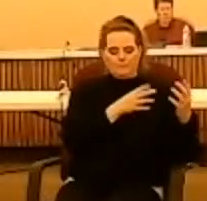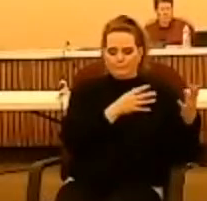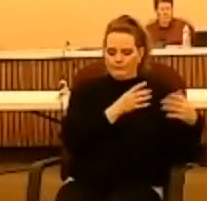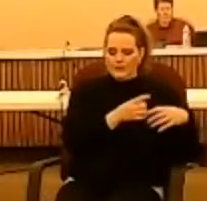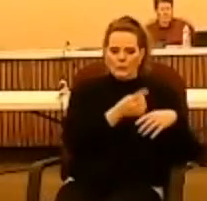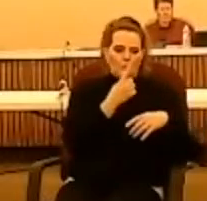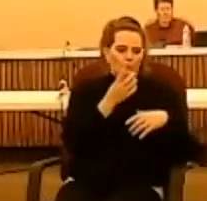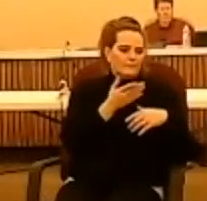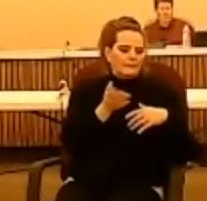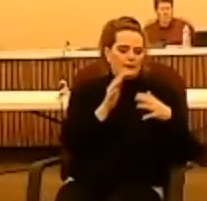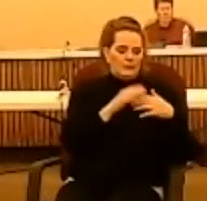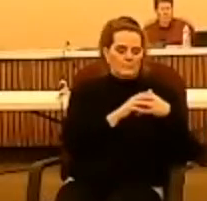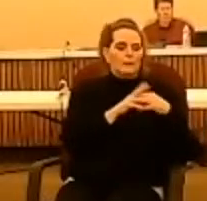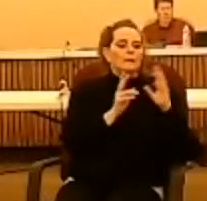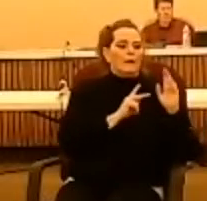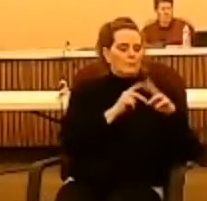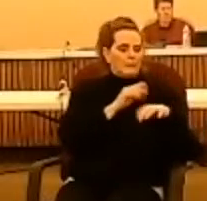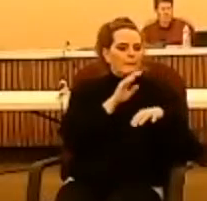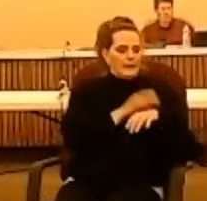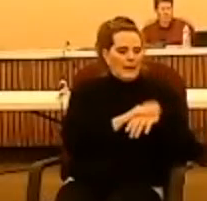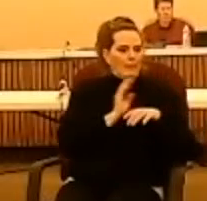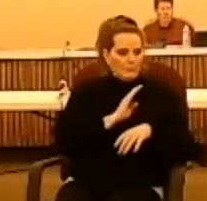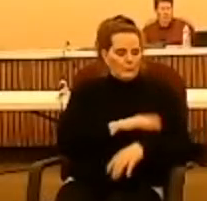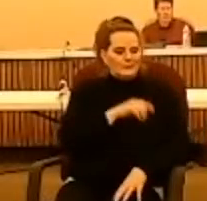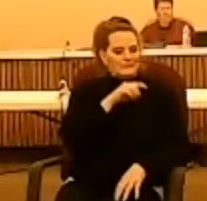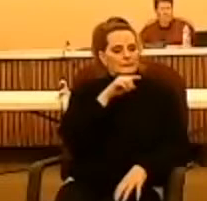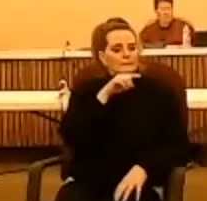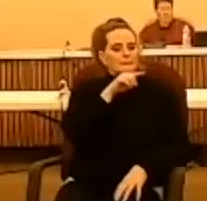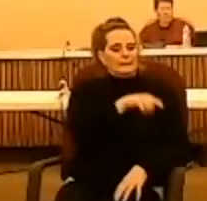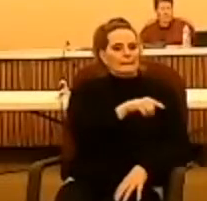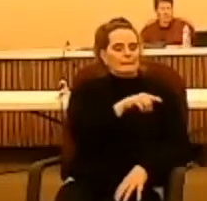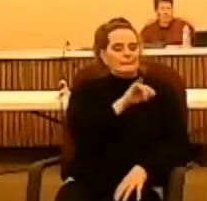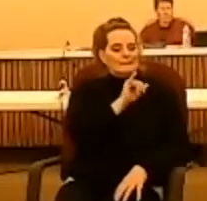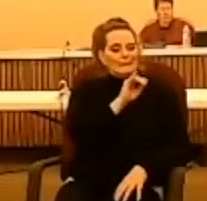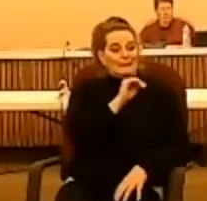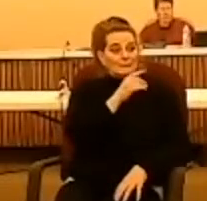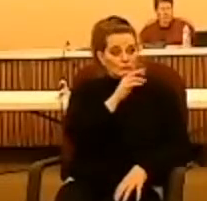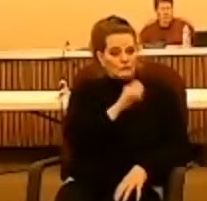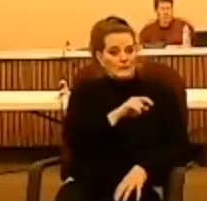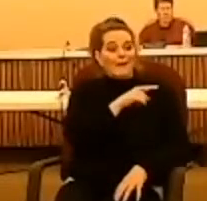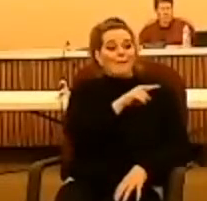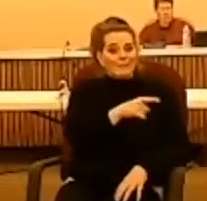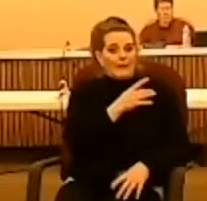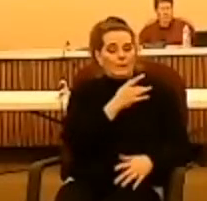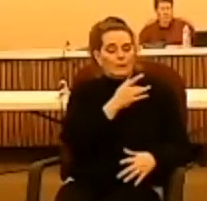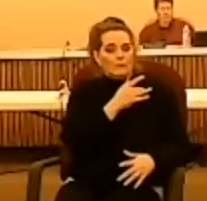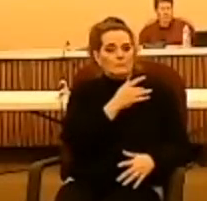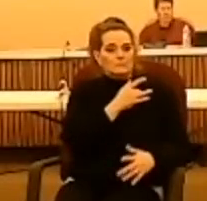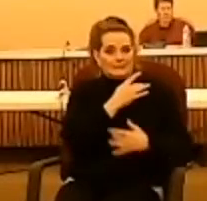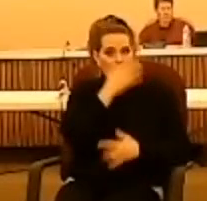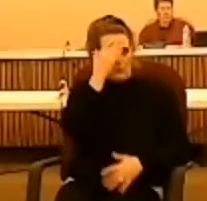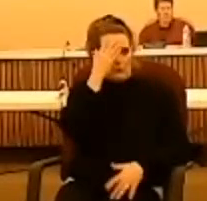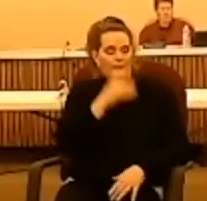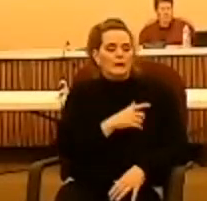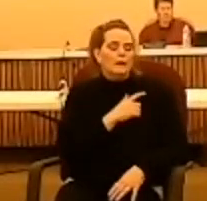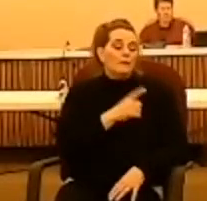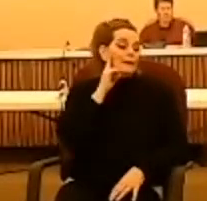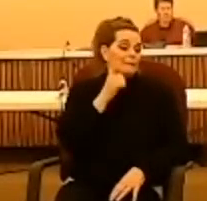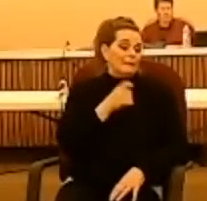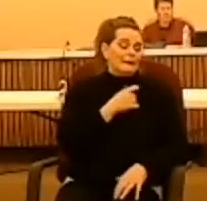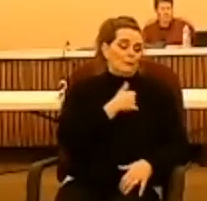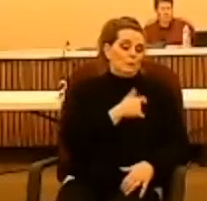the people on the board at Industry, and they're excited about it because they also think that it would work well